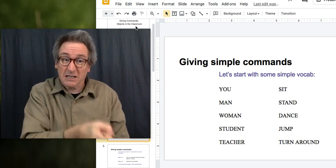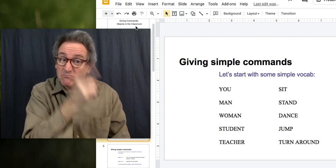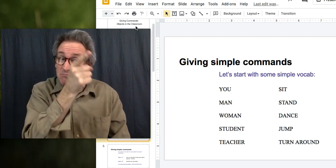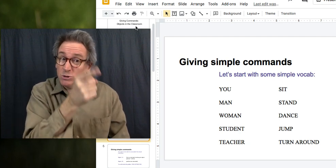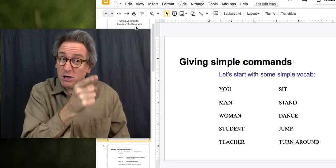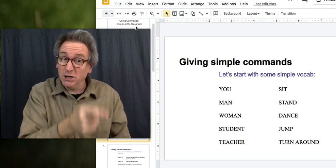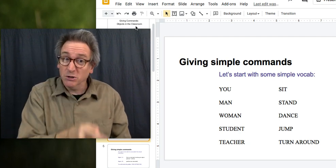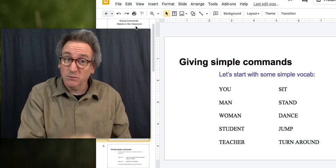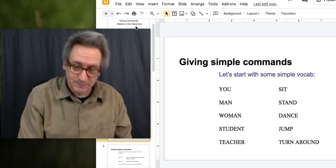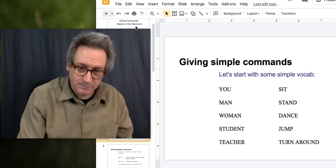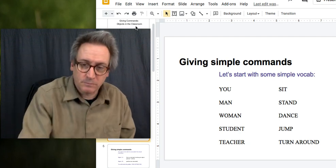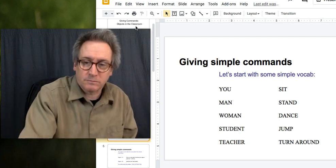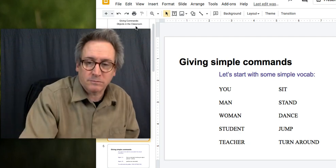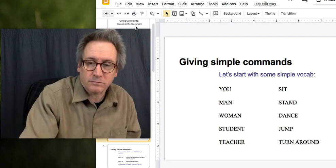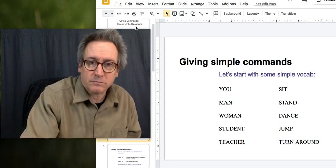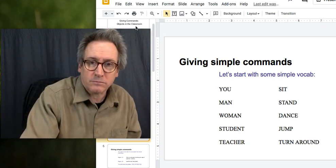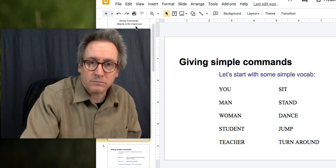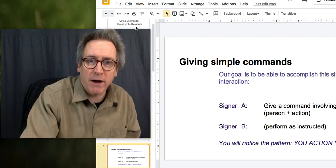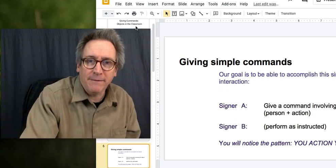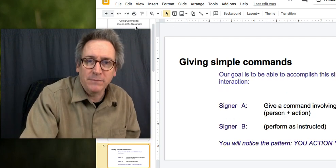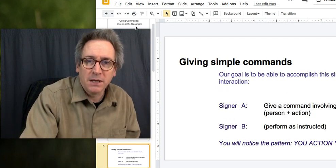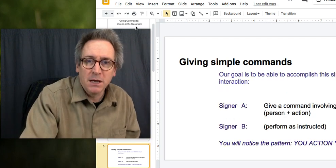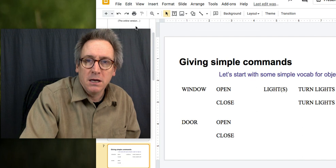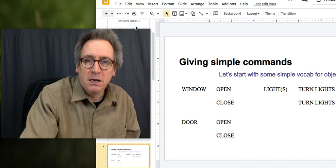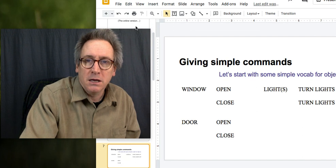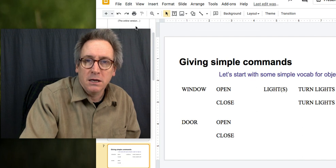it's like warning you. All right.